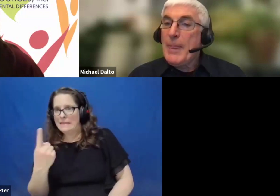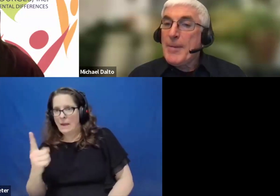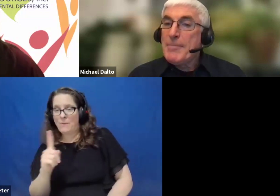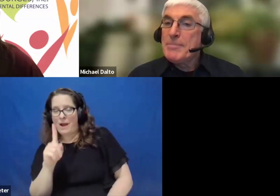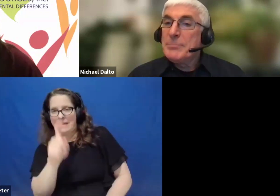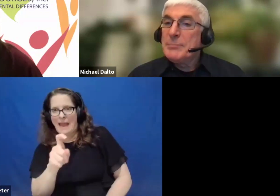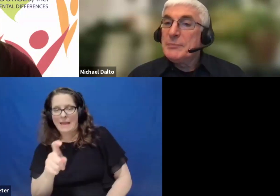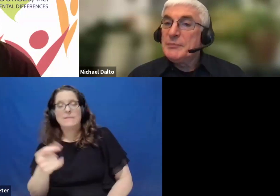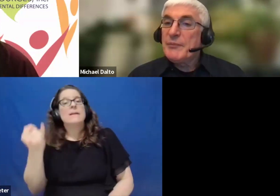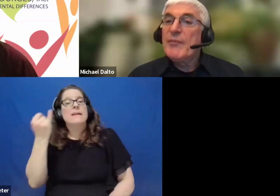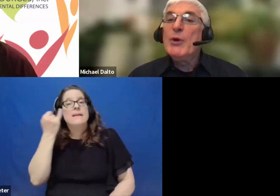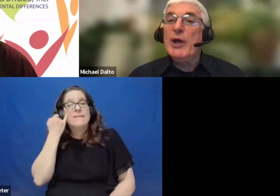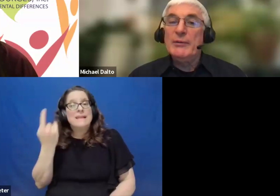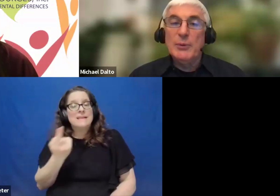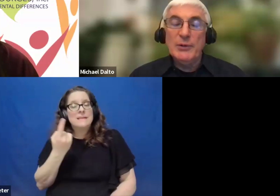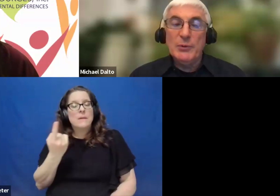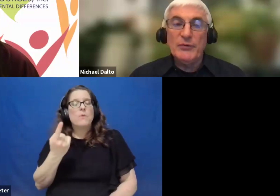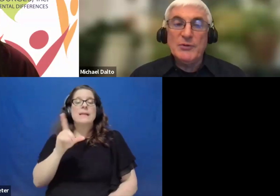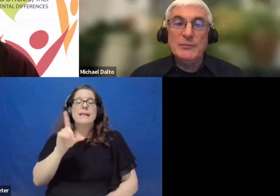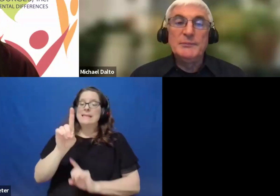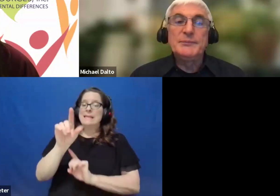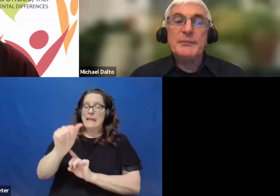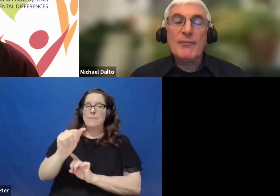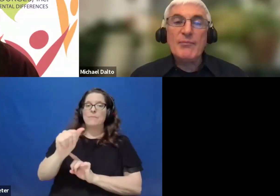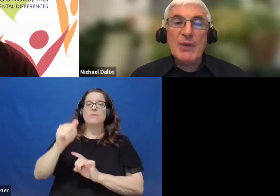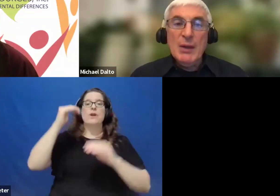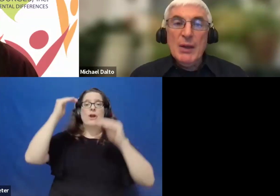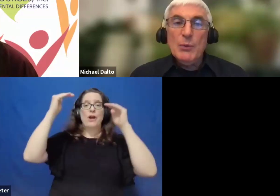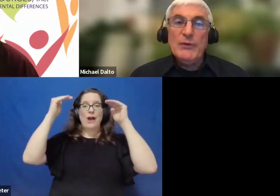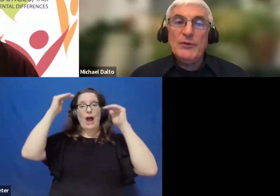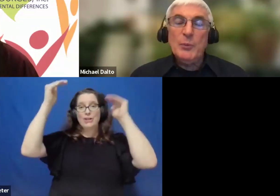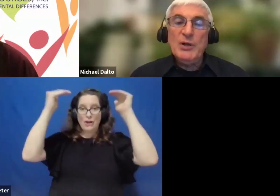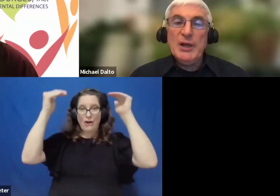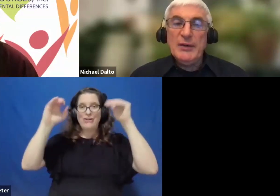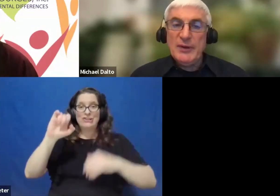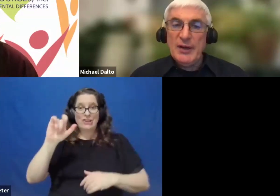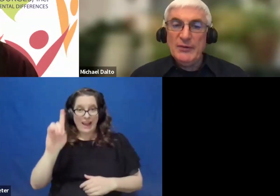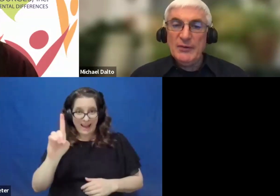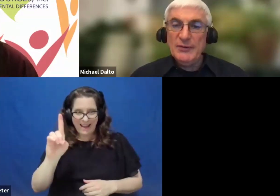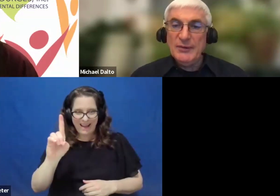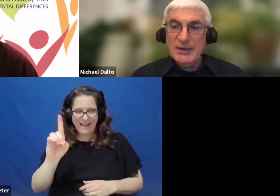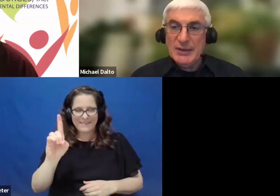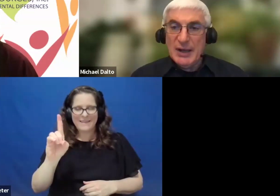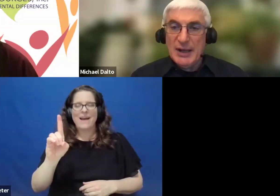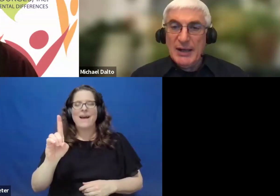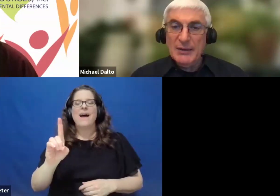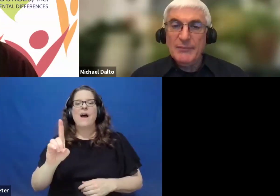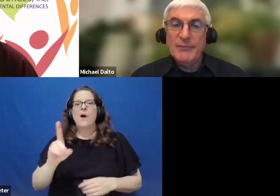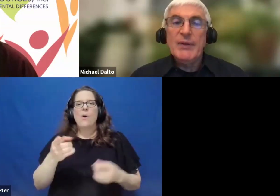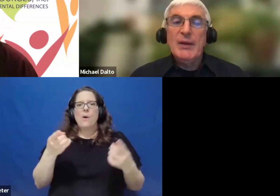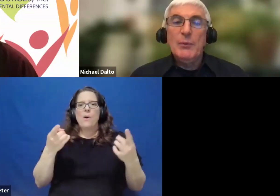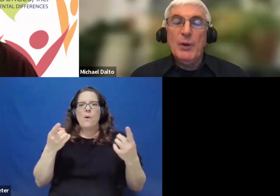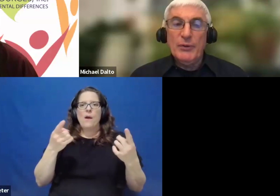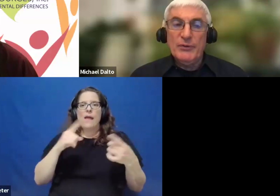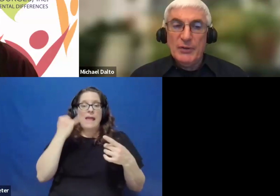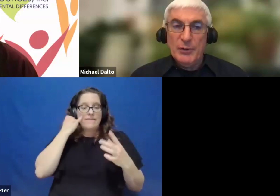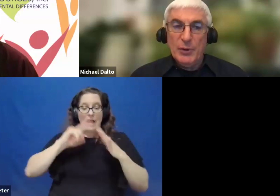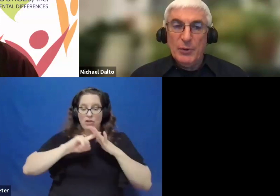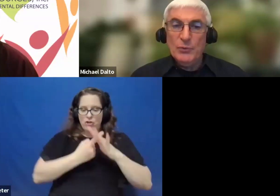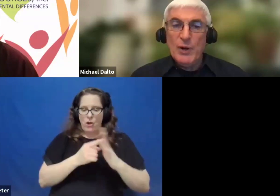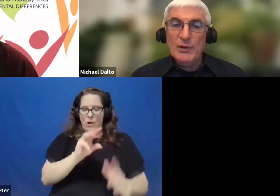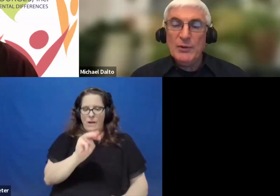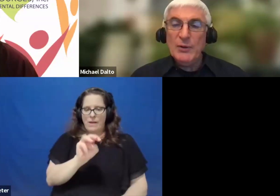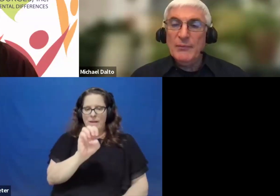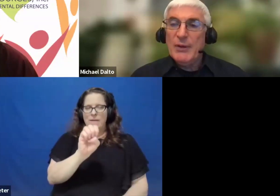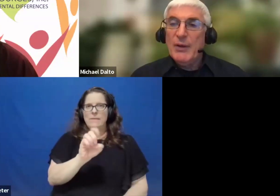to Medicaid? Okay, great question. When someone gets SSDI, whether it's on their